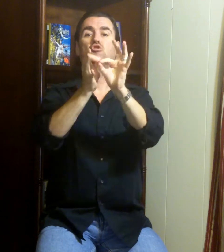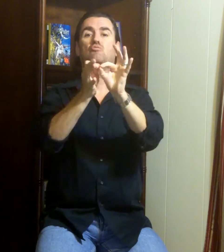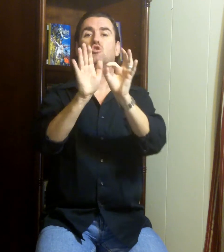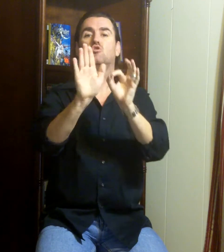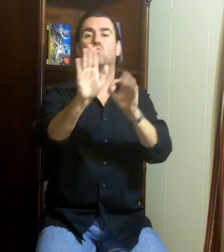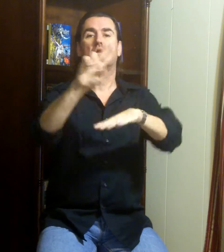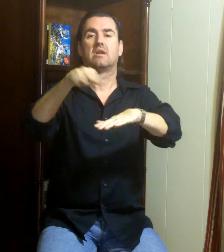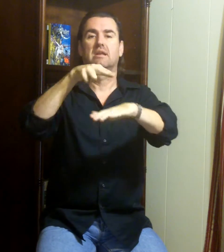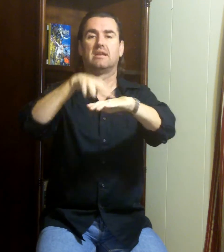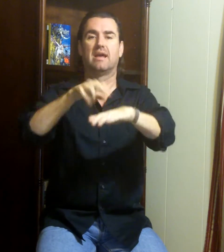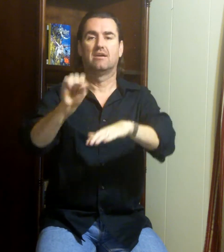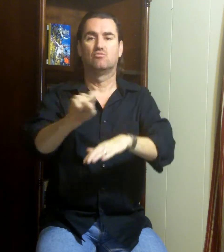you. Now,